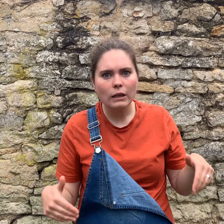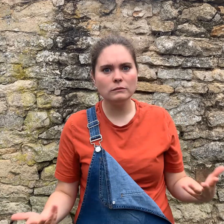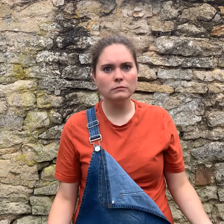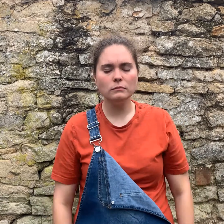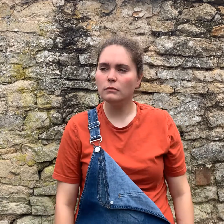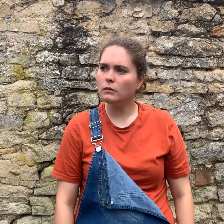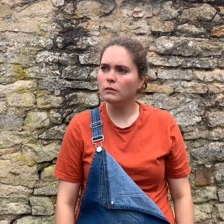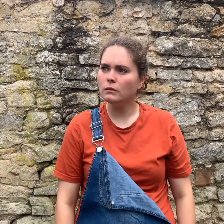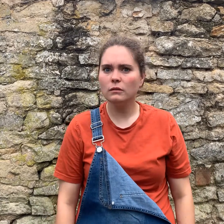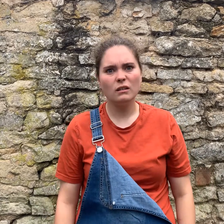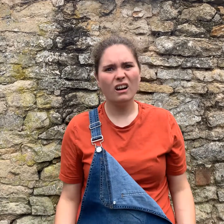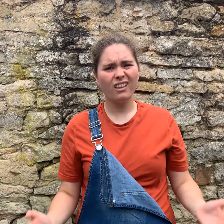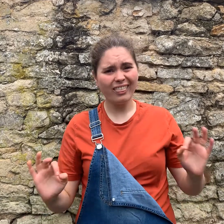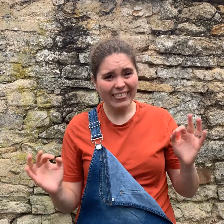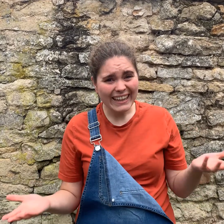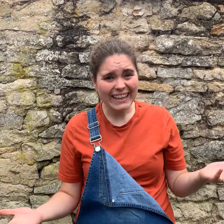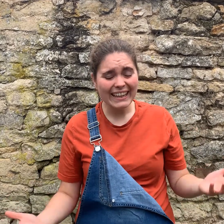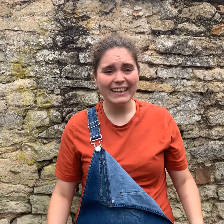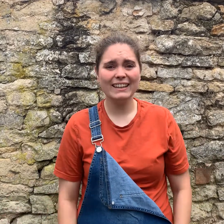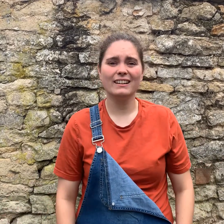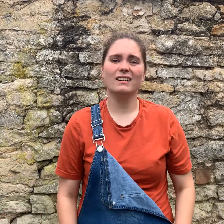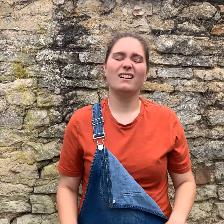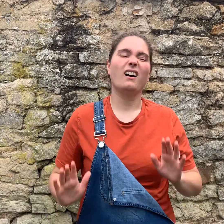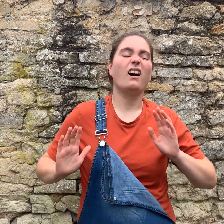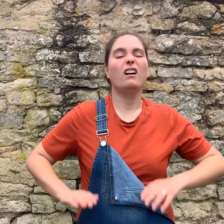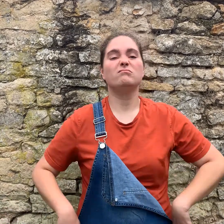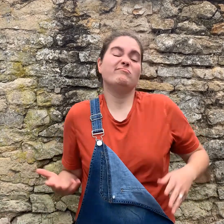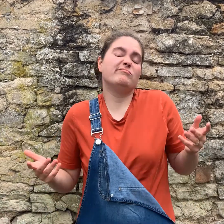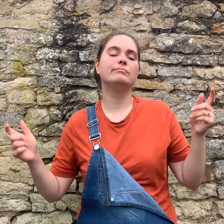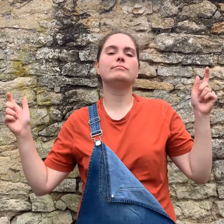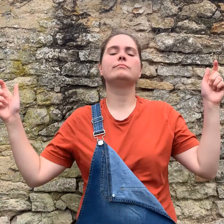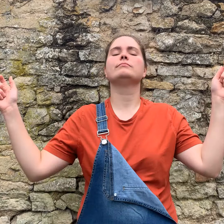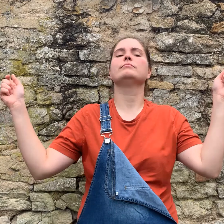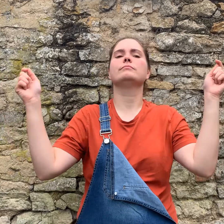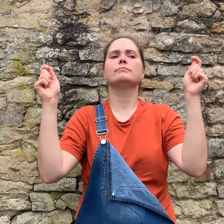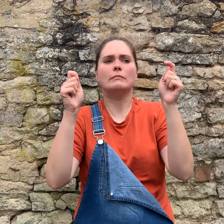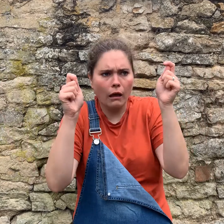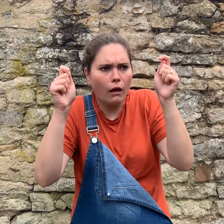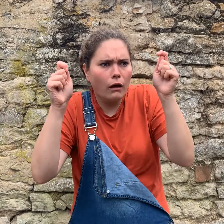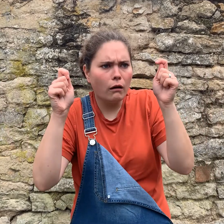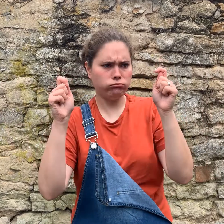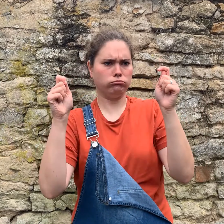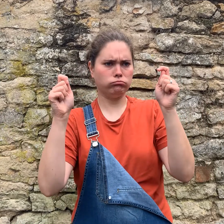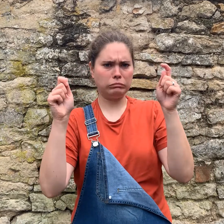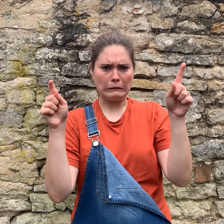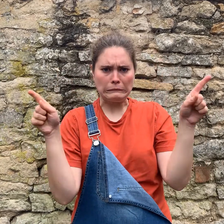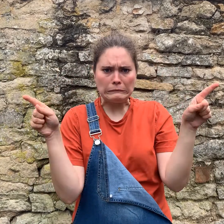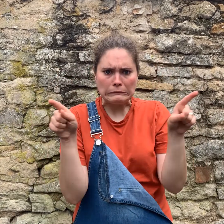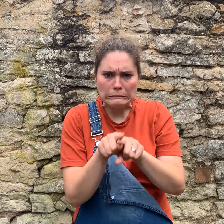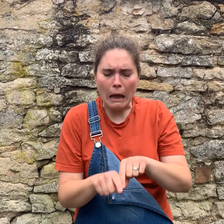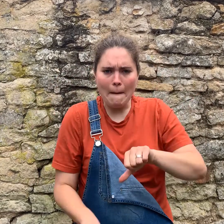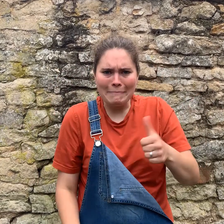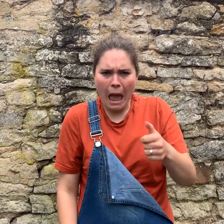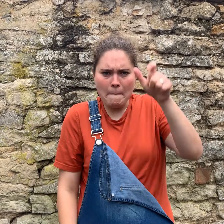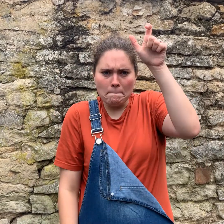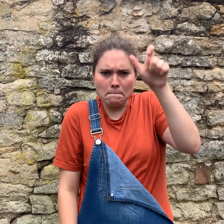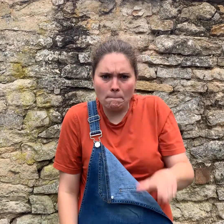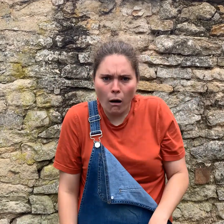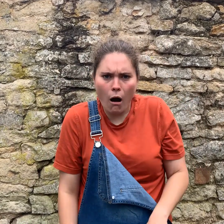Carried on waiting and waiting. Nothing happened. So it must have been okay. But then I looked again and